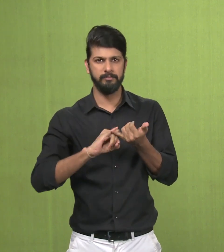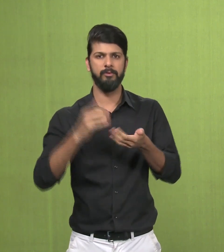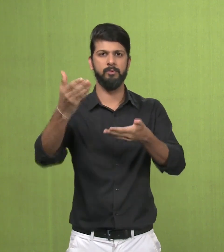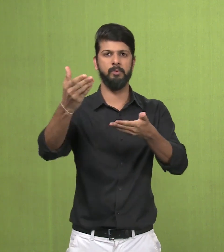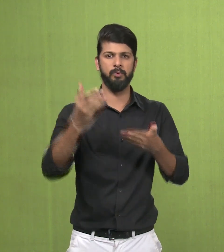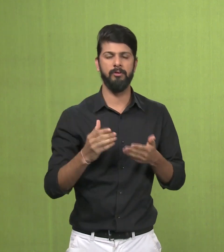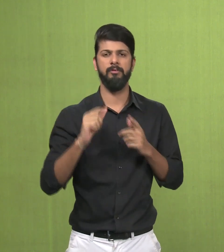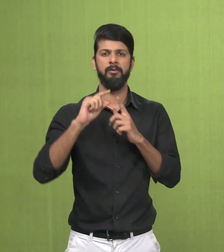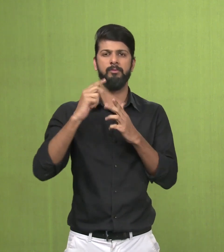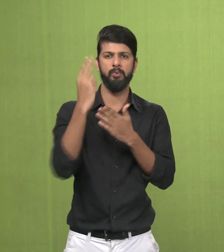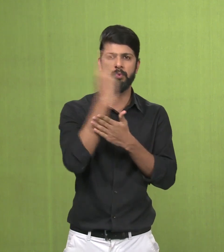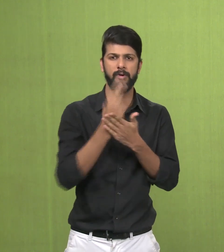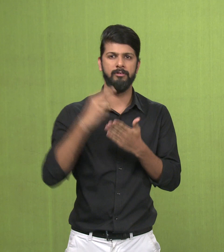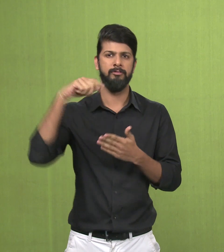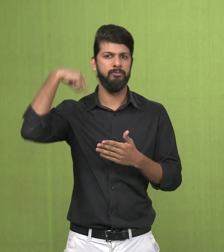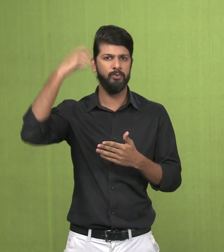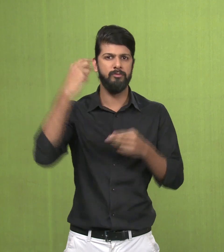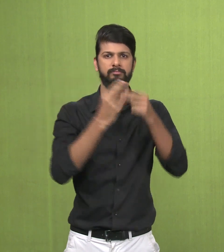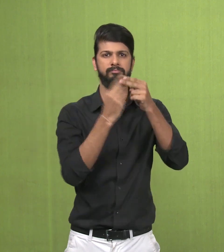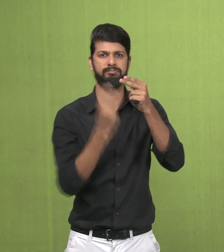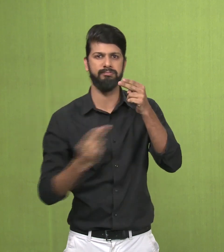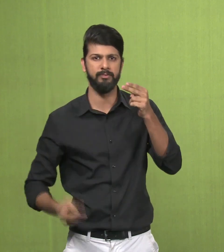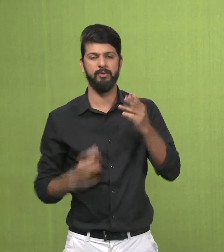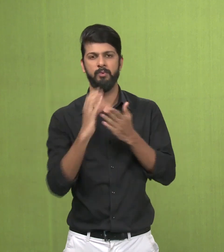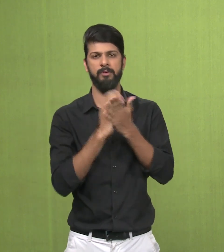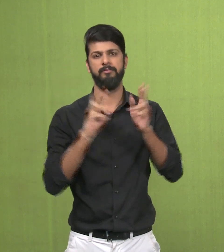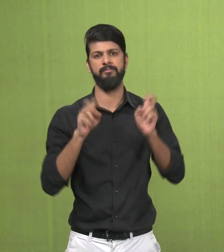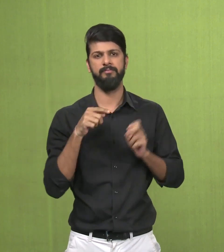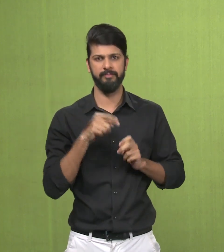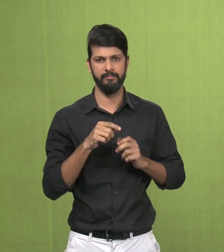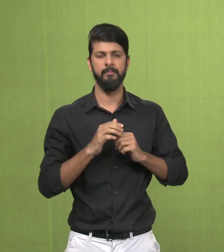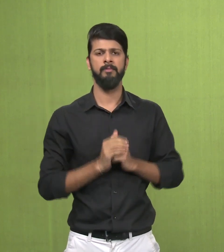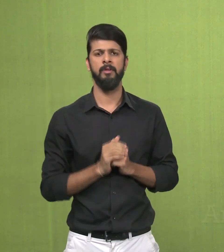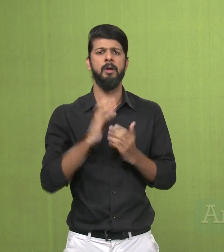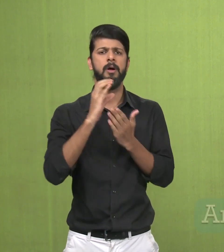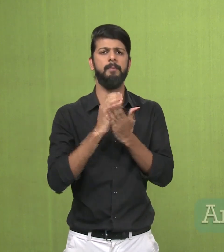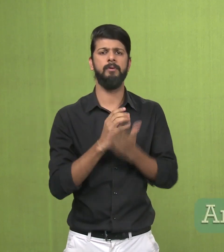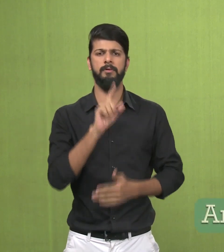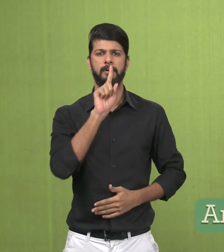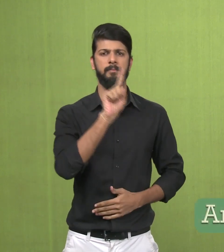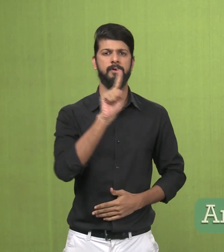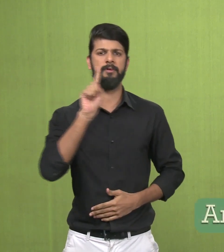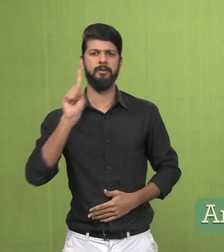Hello learners, NIOS welcomes you to painting subject video series. This is lesson